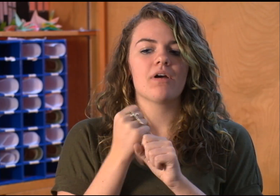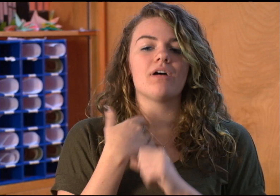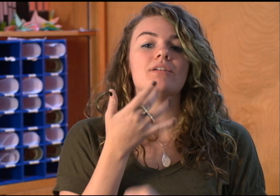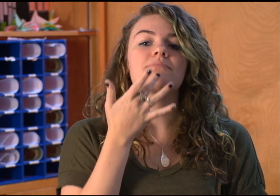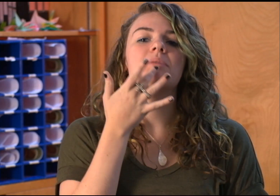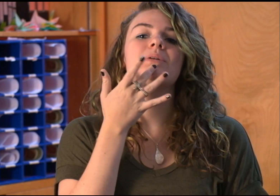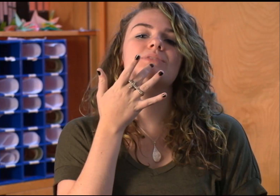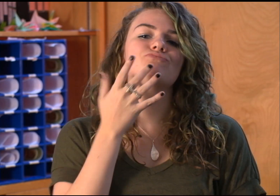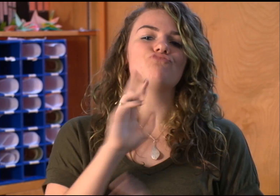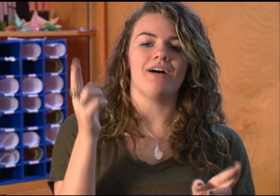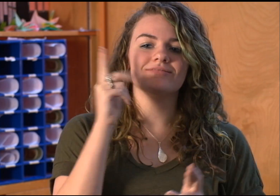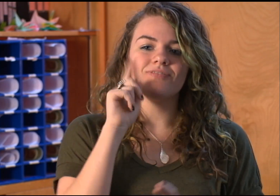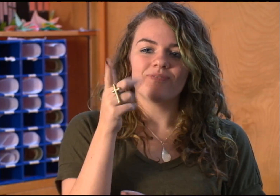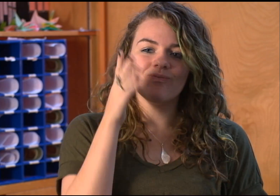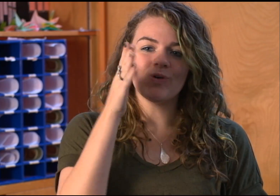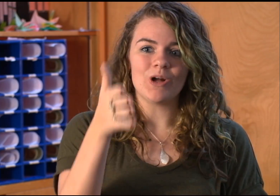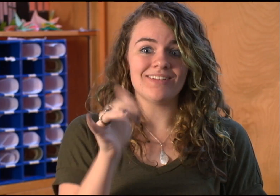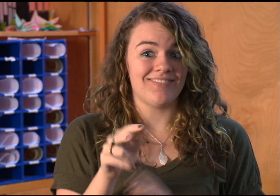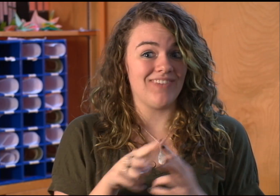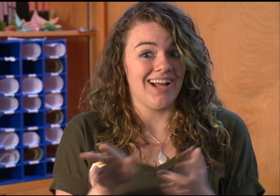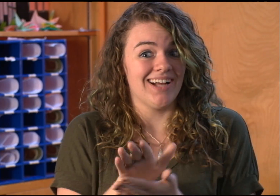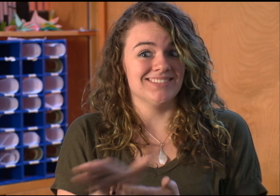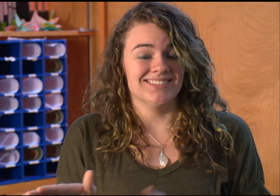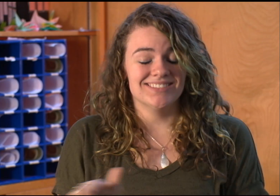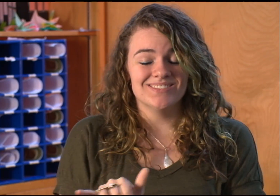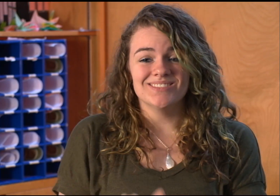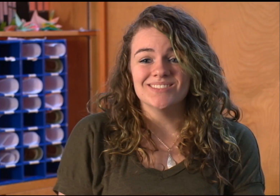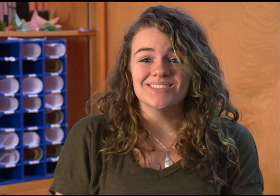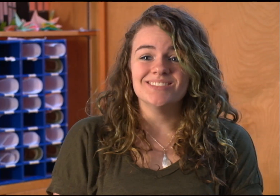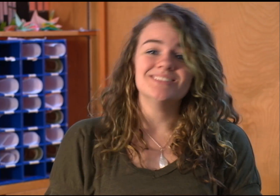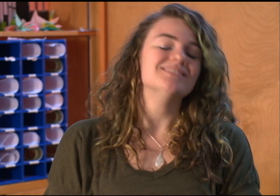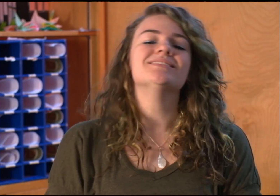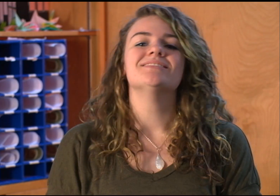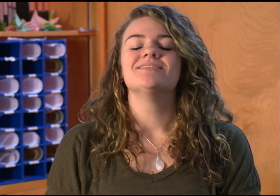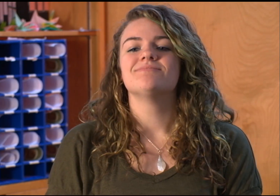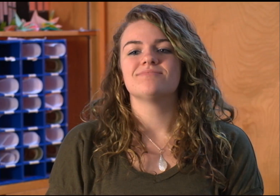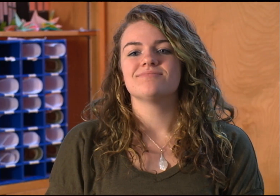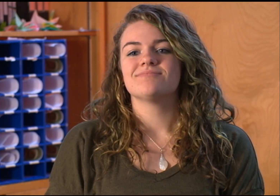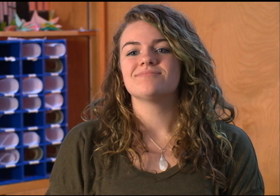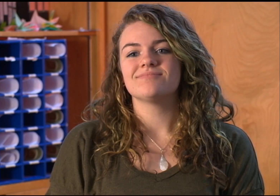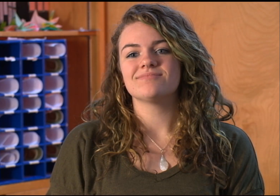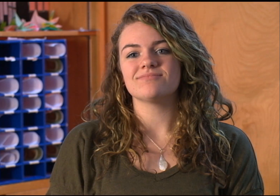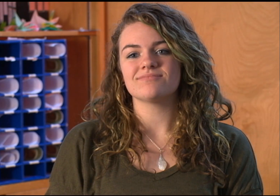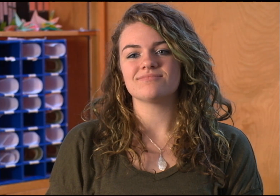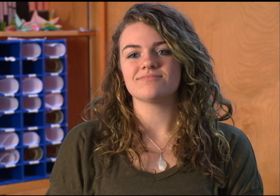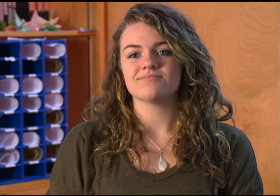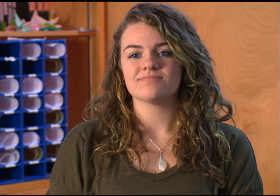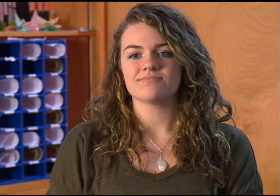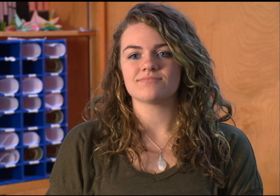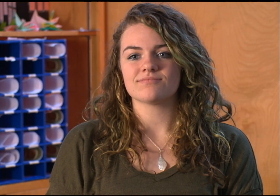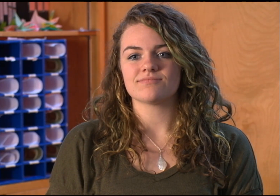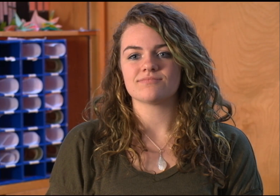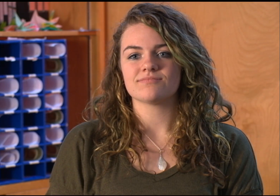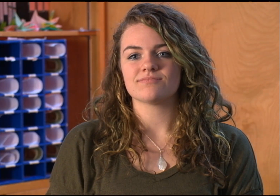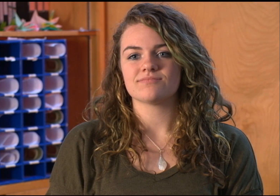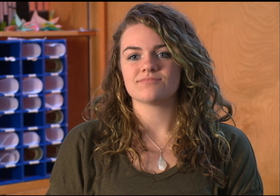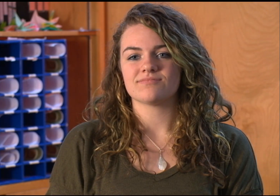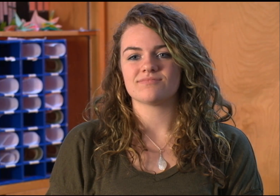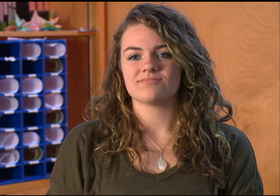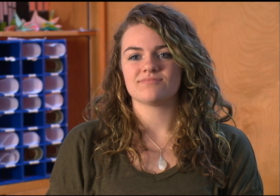It's been overwhelming at times, but I feel like I'm getting a taste of what my future is going to look like. I'm prepared for that, so it's great. Okay, good